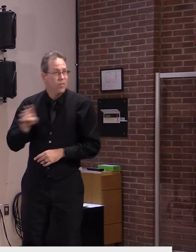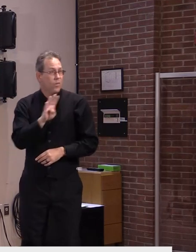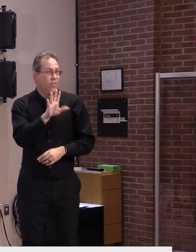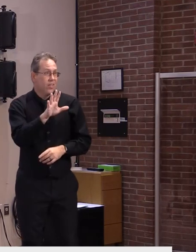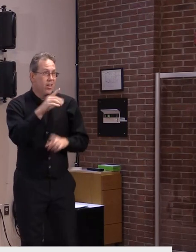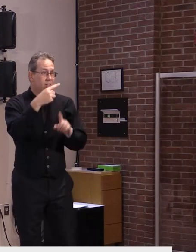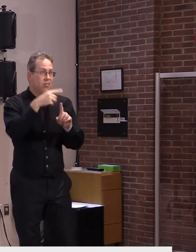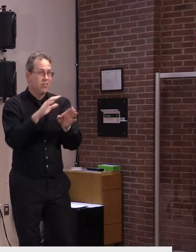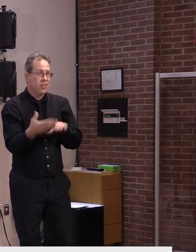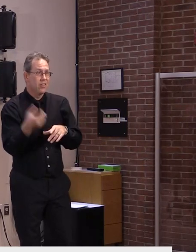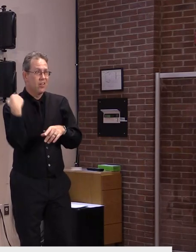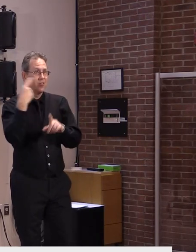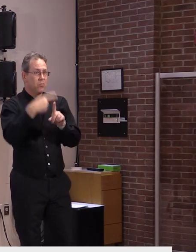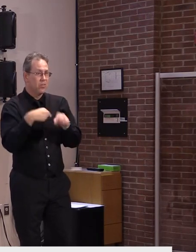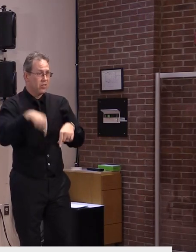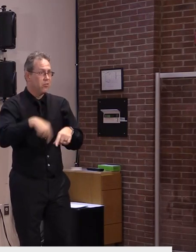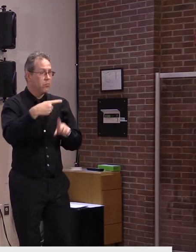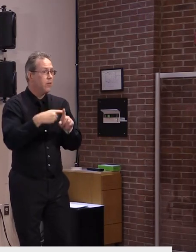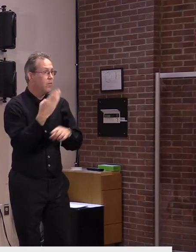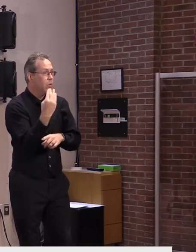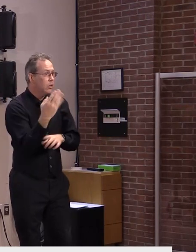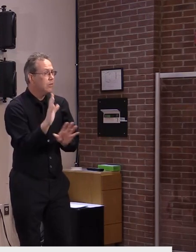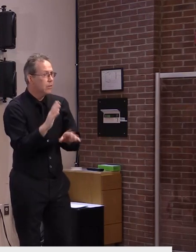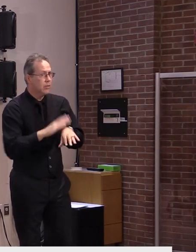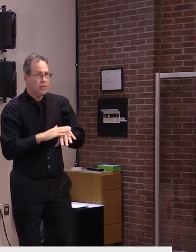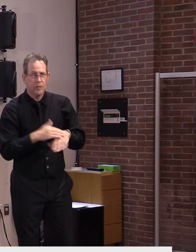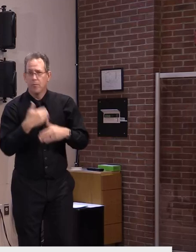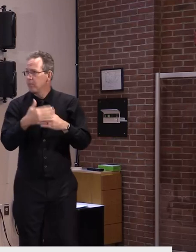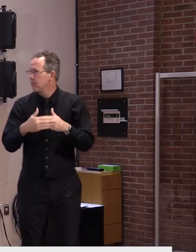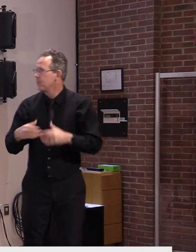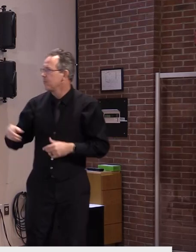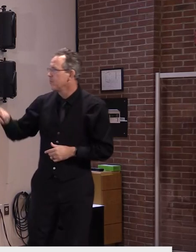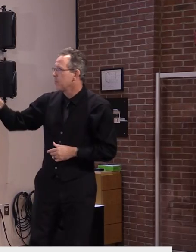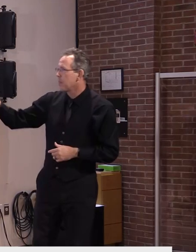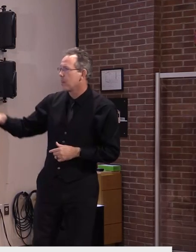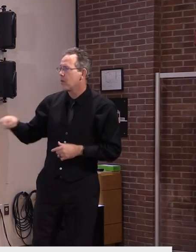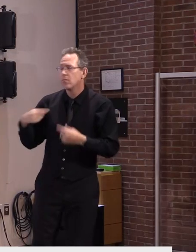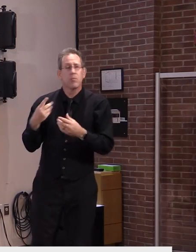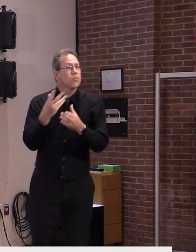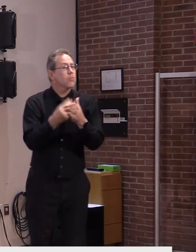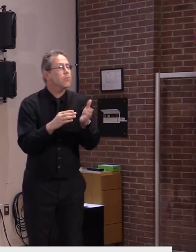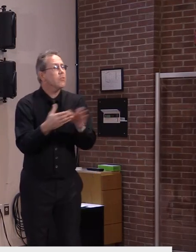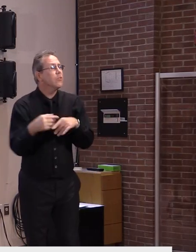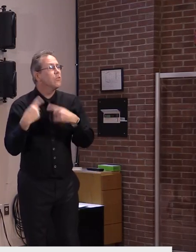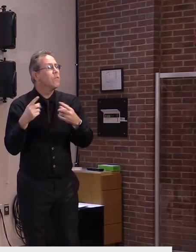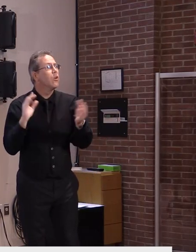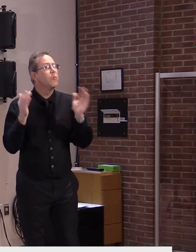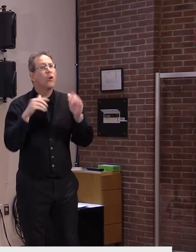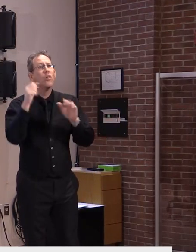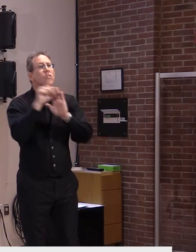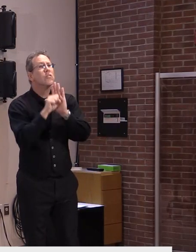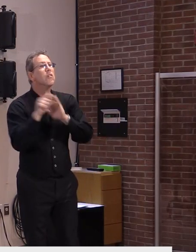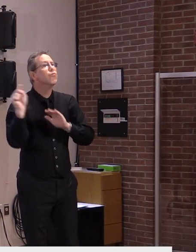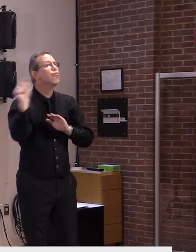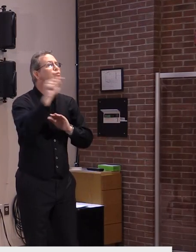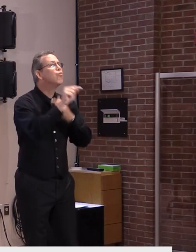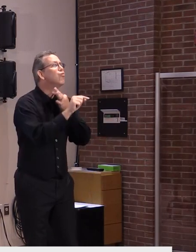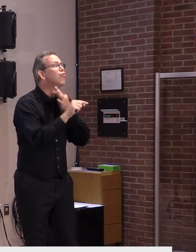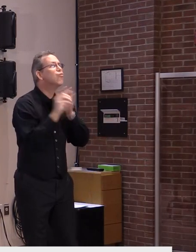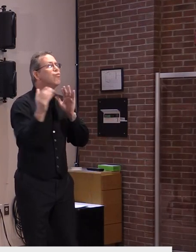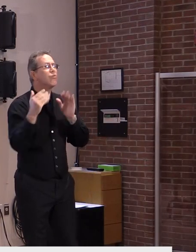September. Looking at the next slide, you'll see that that fortunately puts us at the better end of the spectrum in terms of the other states across the